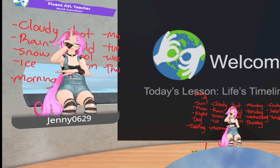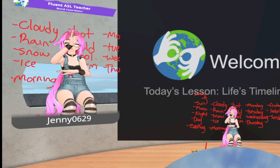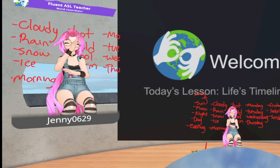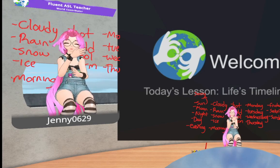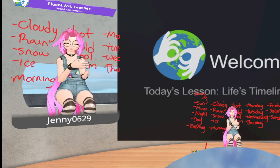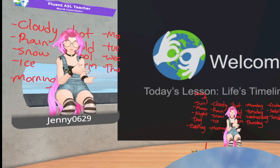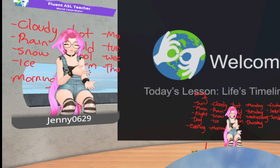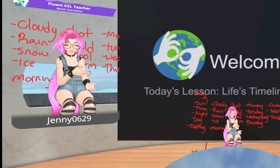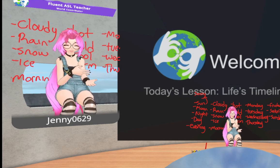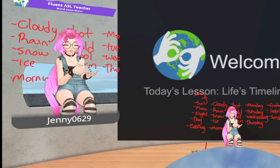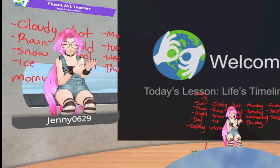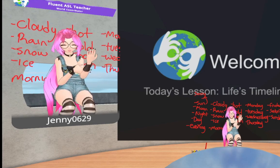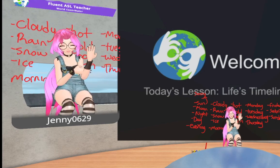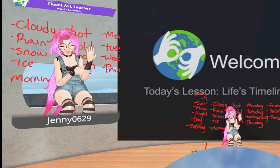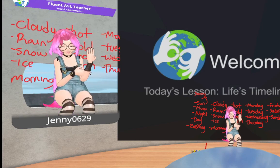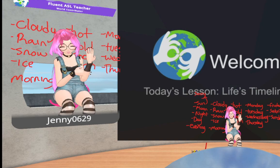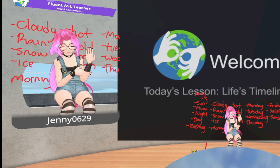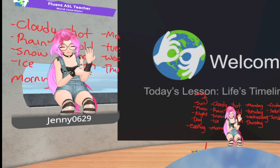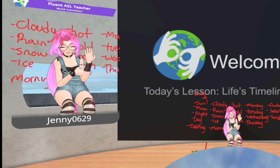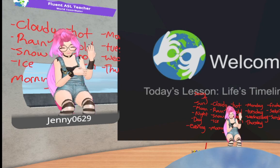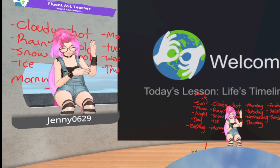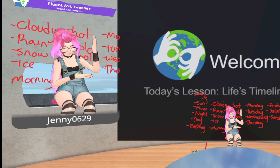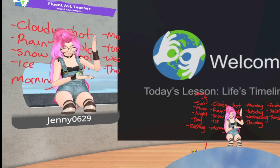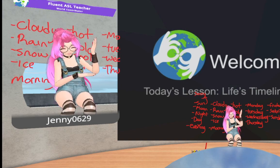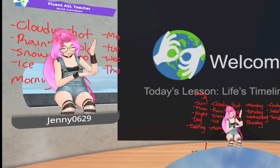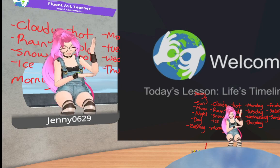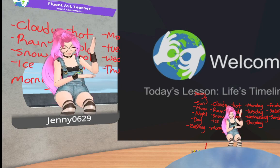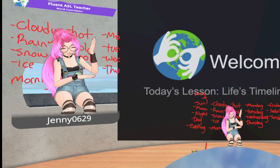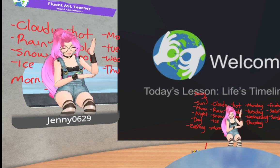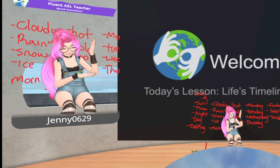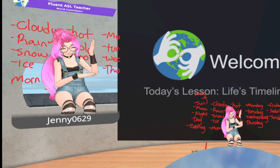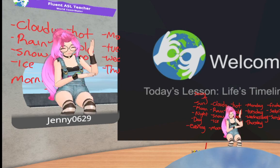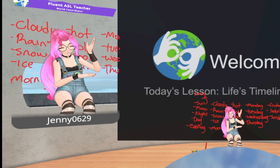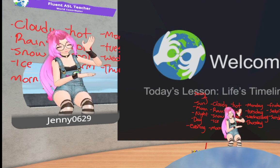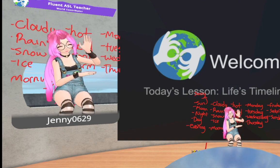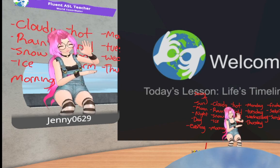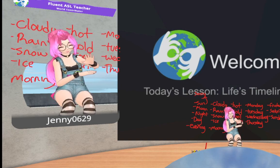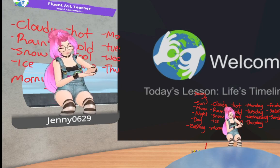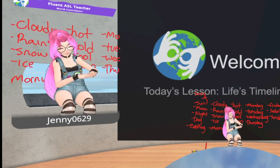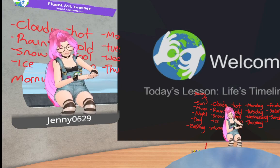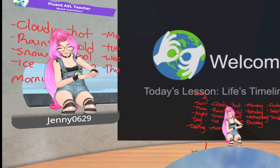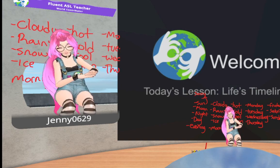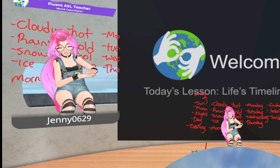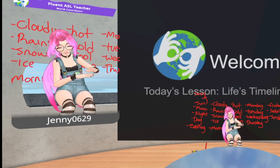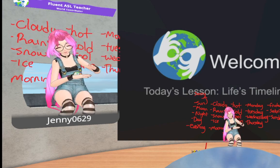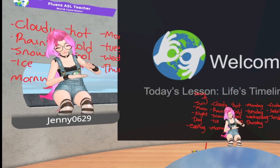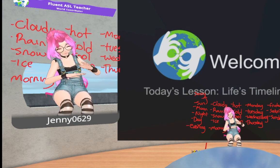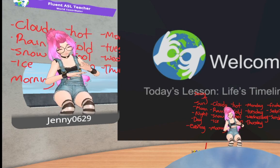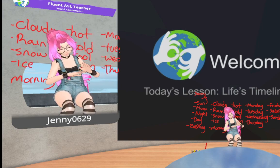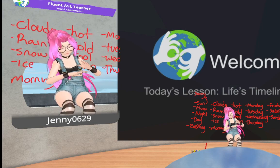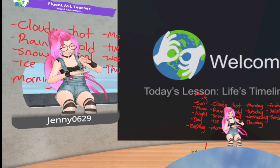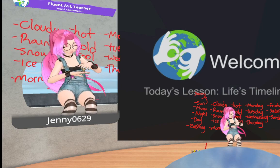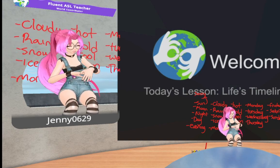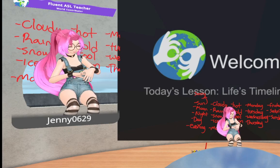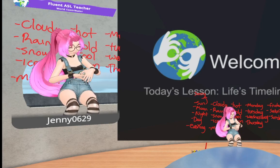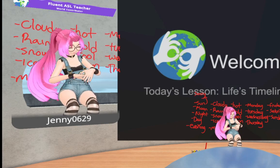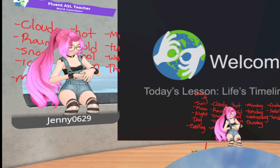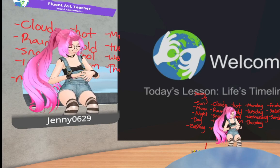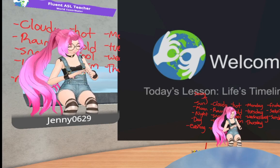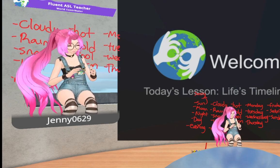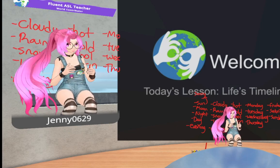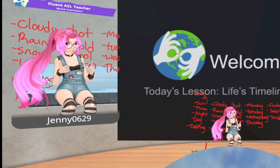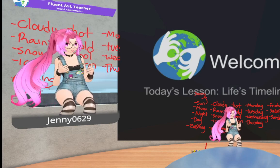sunrise, the morning, noon, evening,